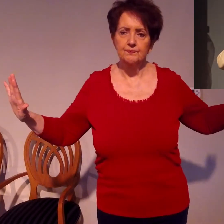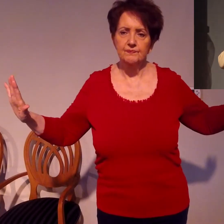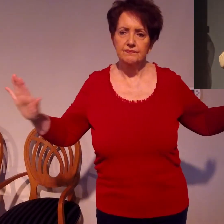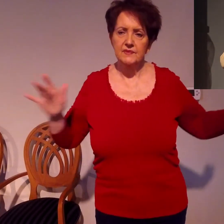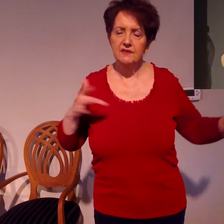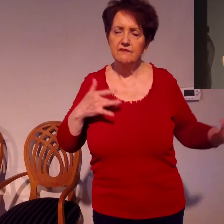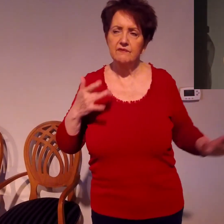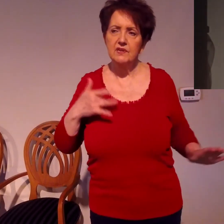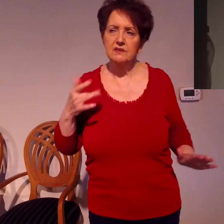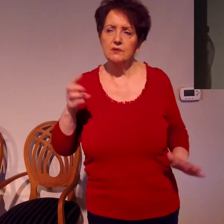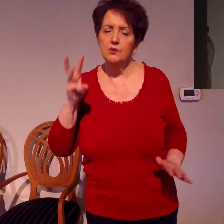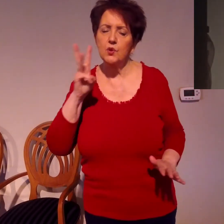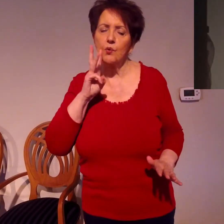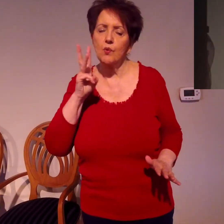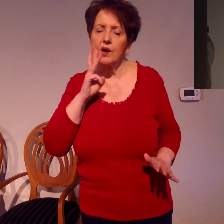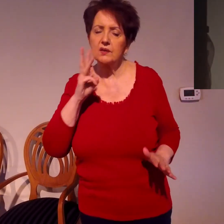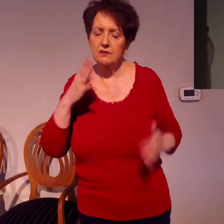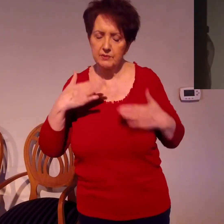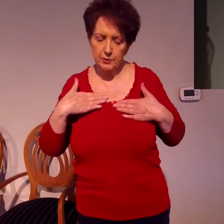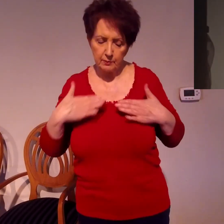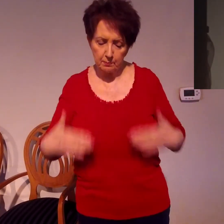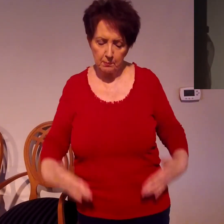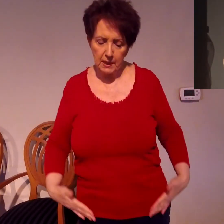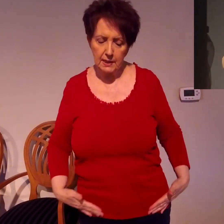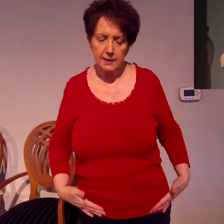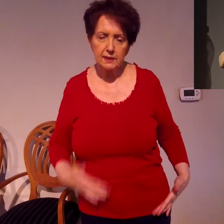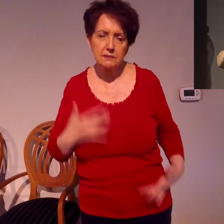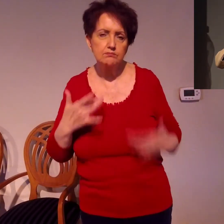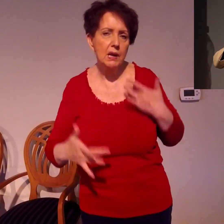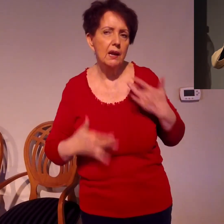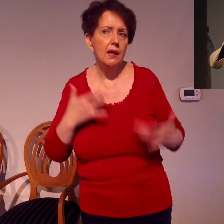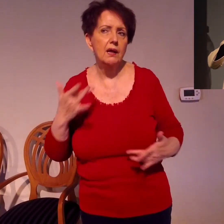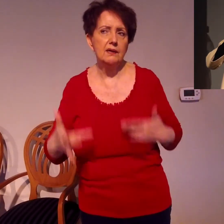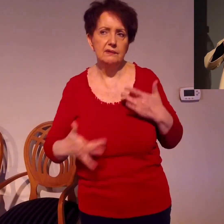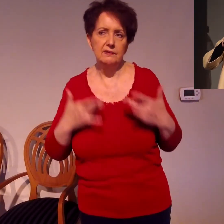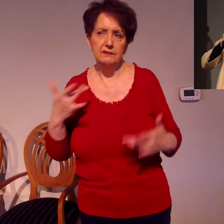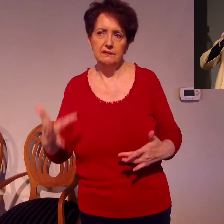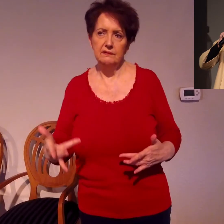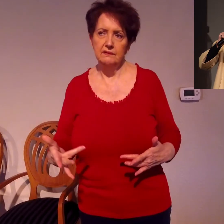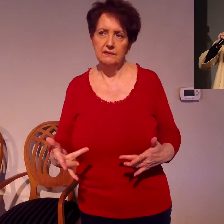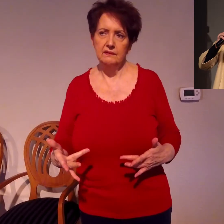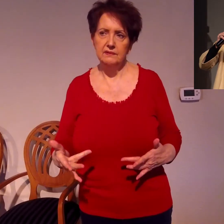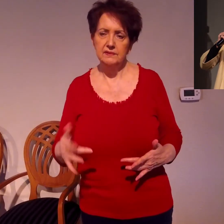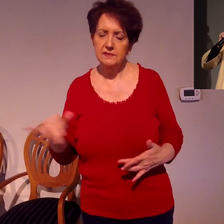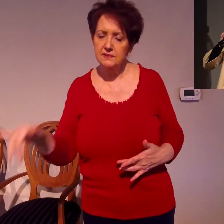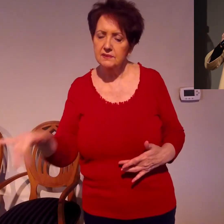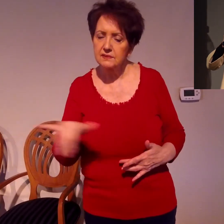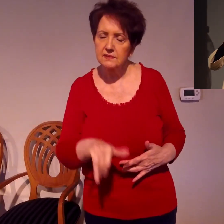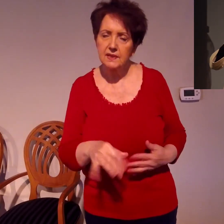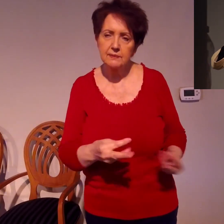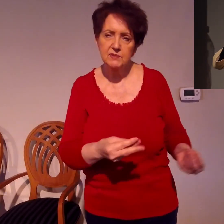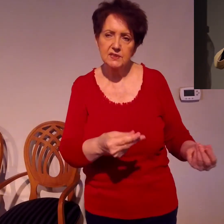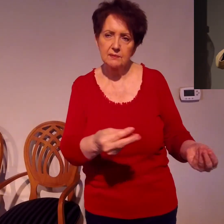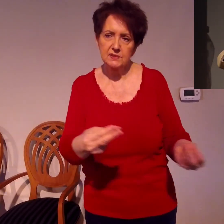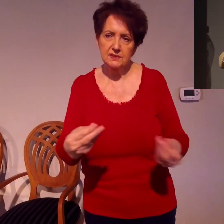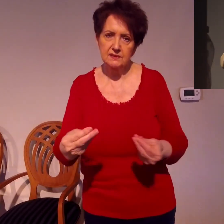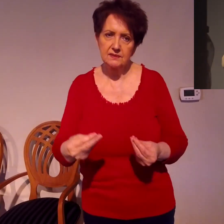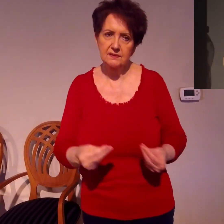Feel the water in your body come alive, because it's the same substance.